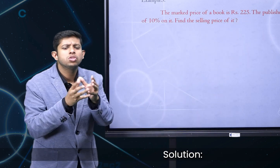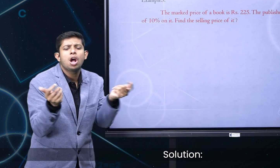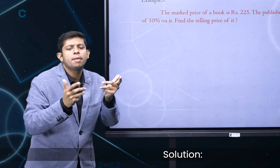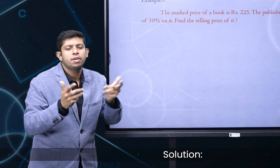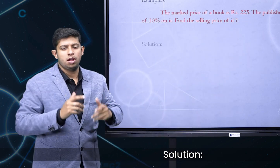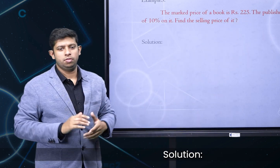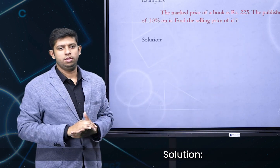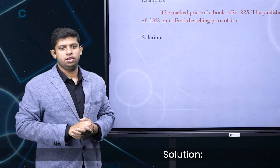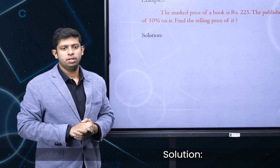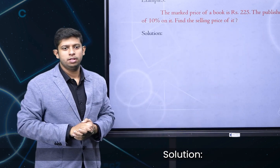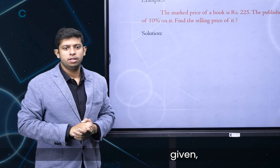Solution. Given.